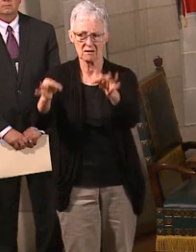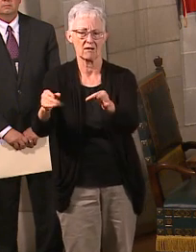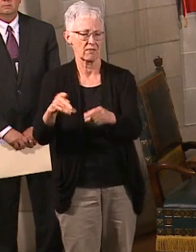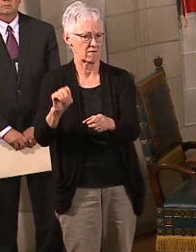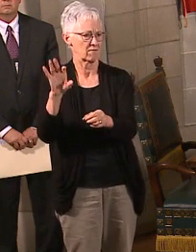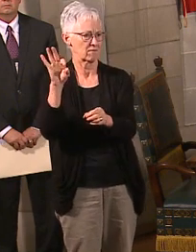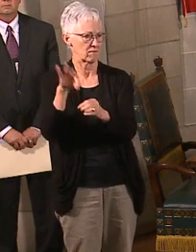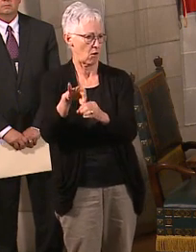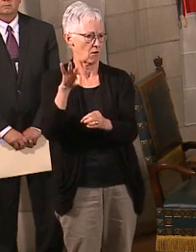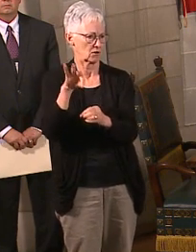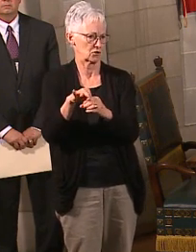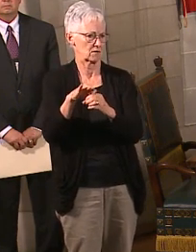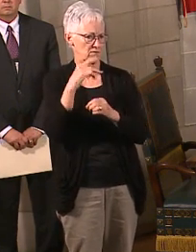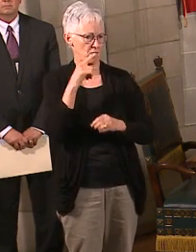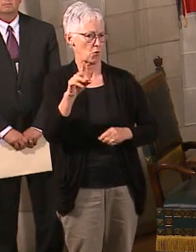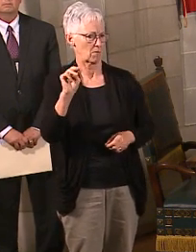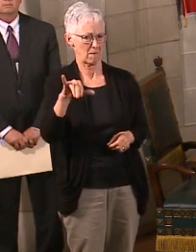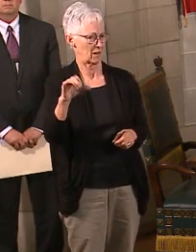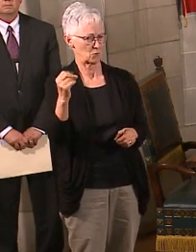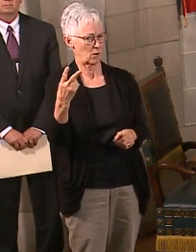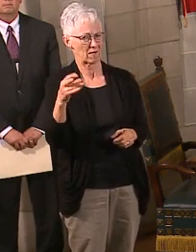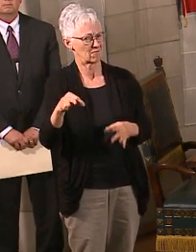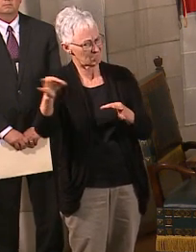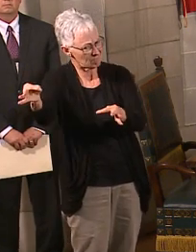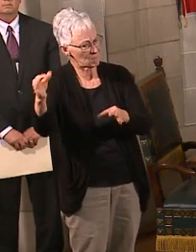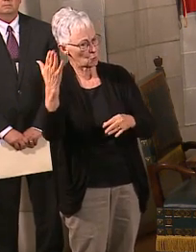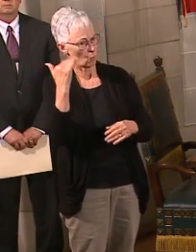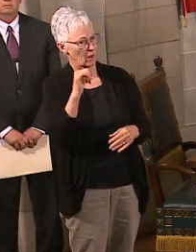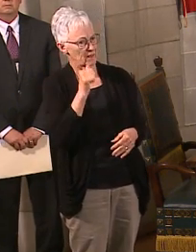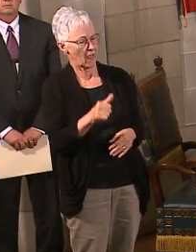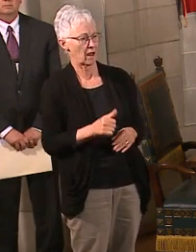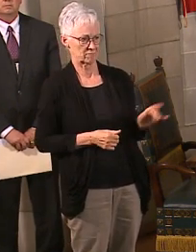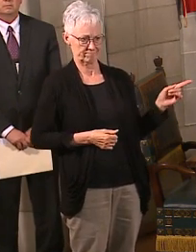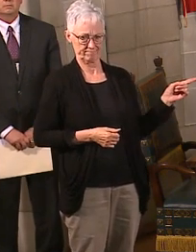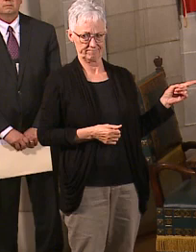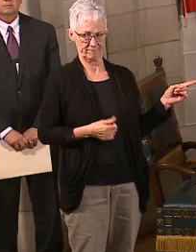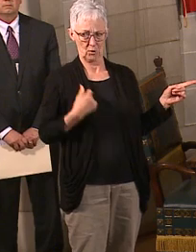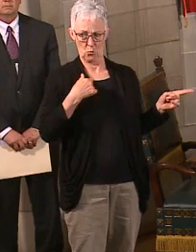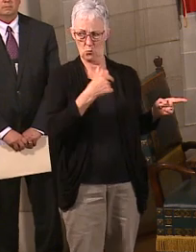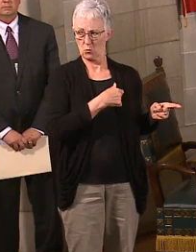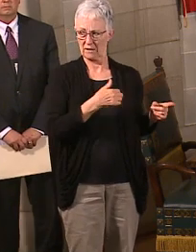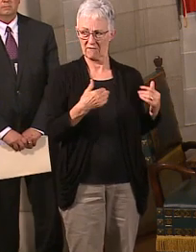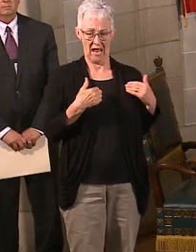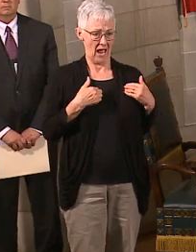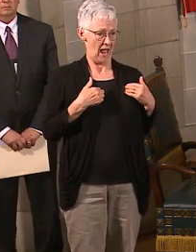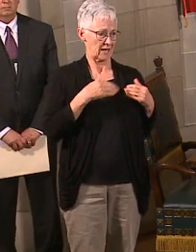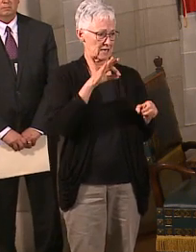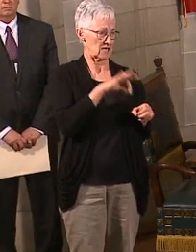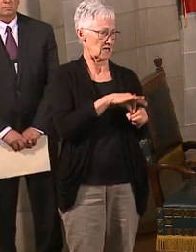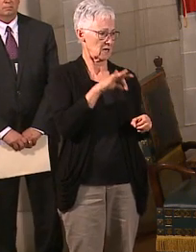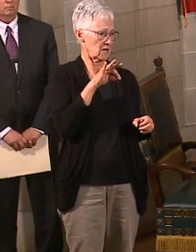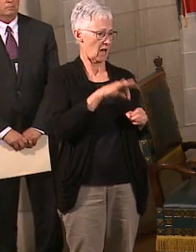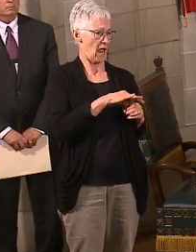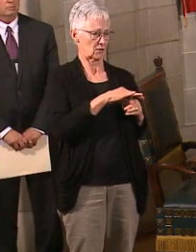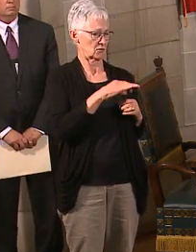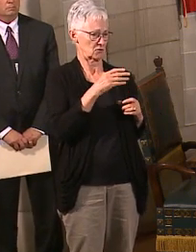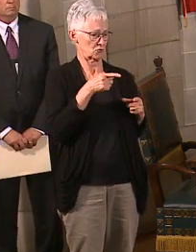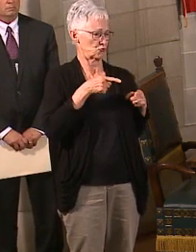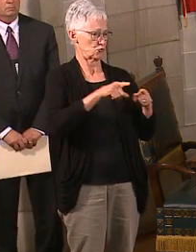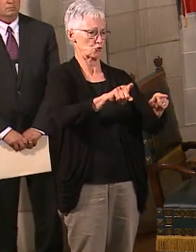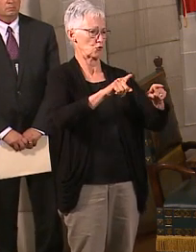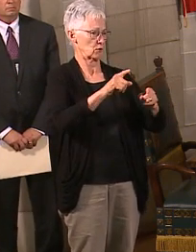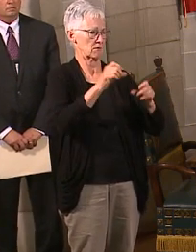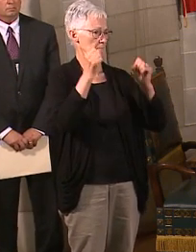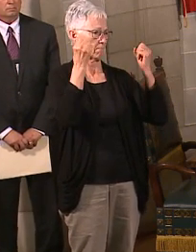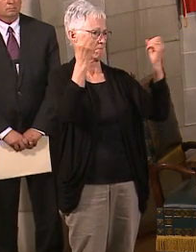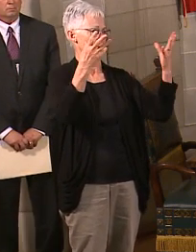voted through wars in the past. In fact, we held our election in the War of 1812, even though Washington was burned in